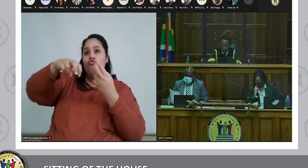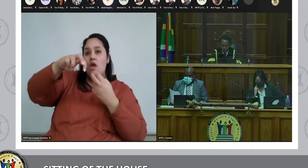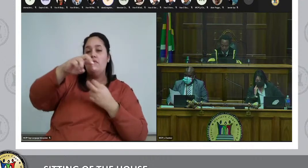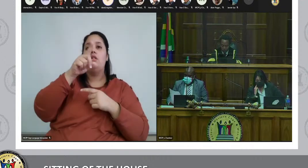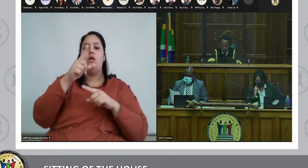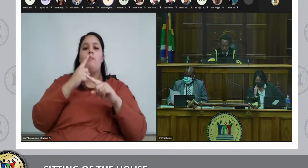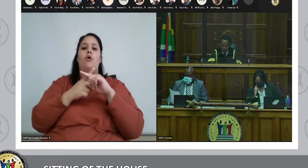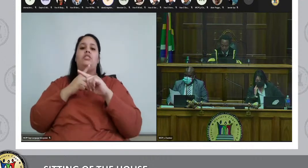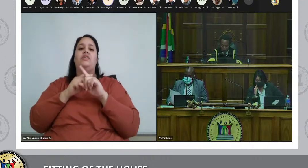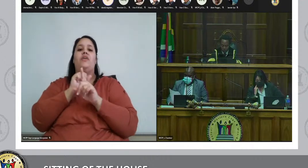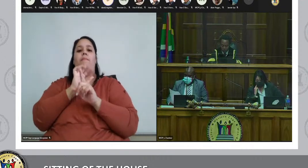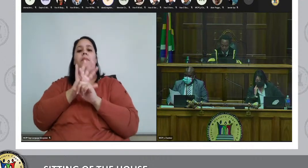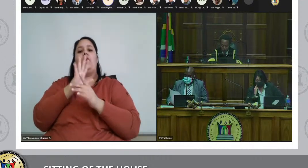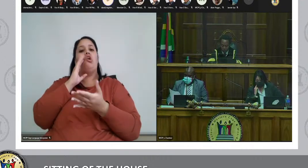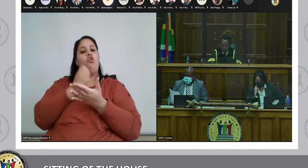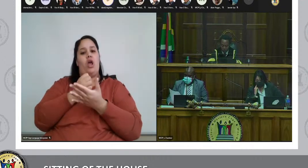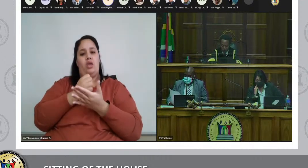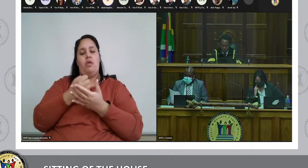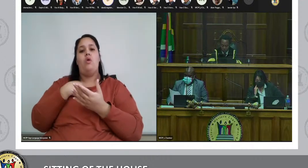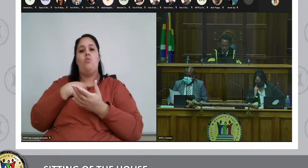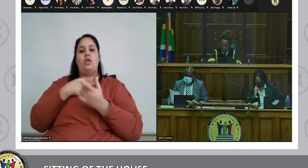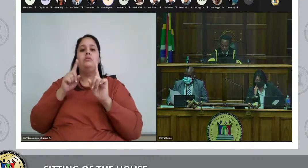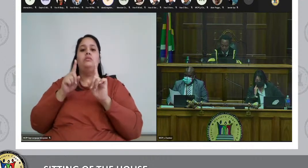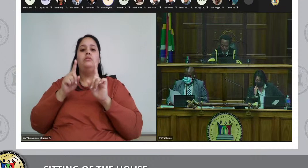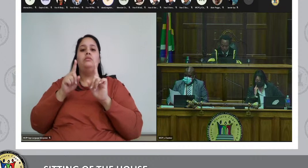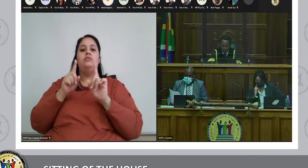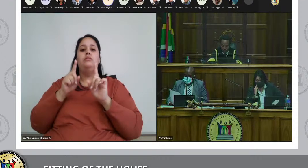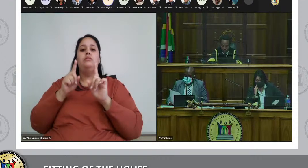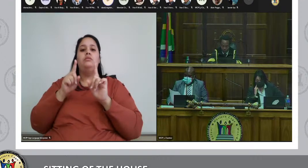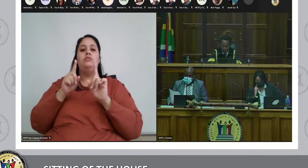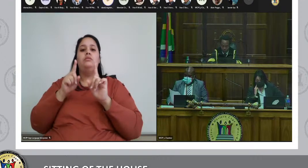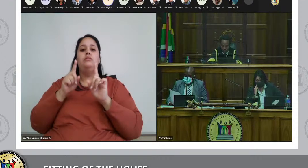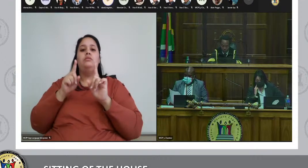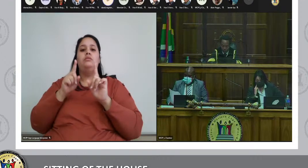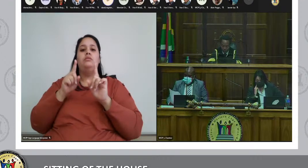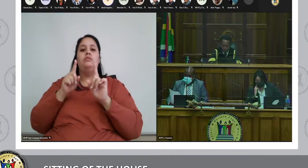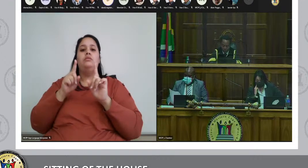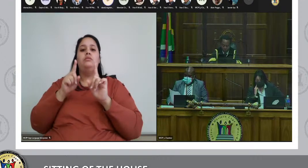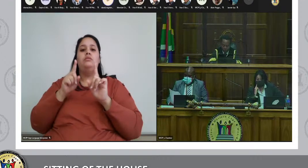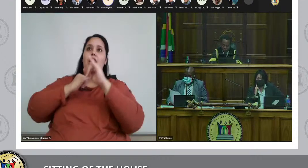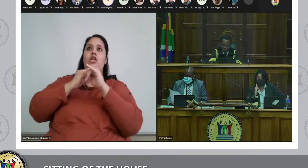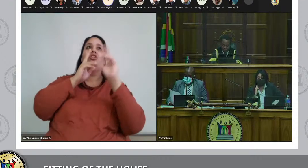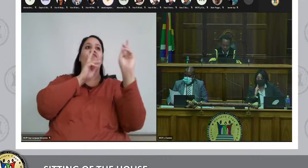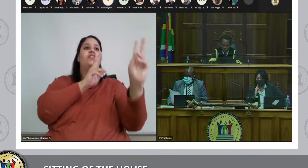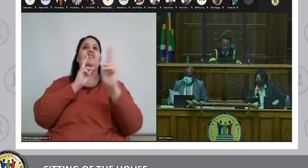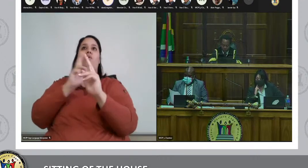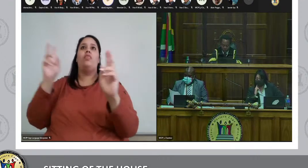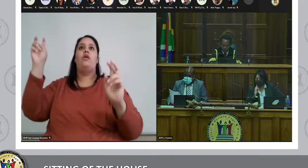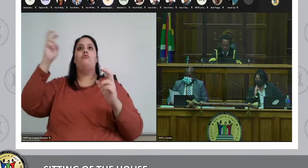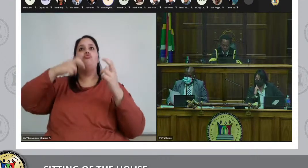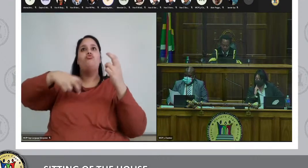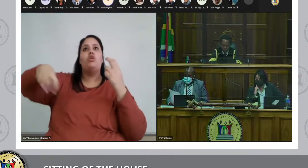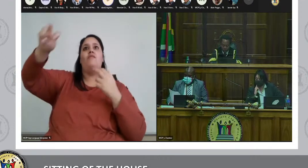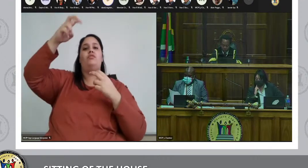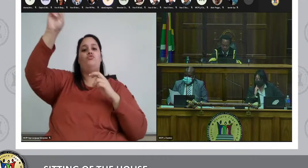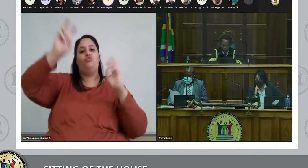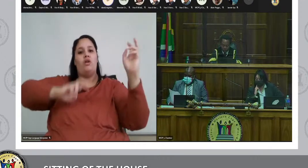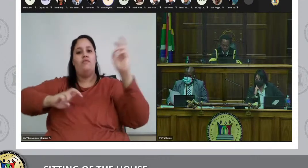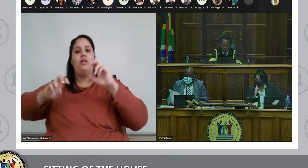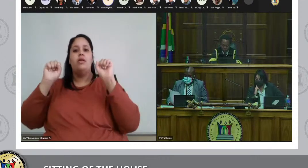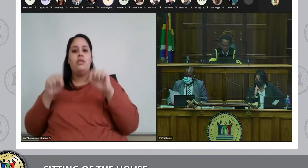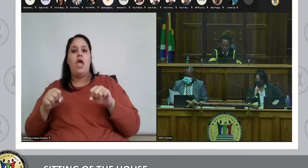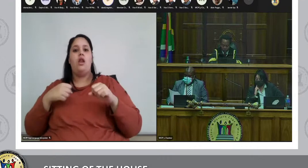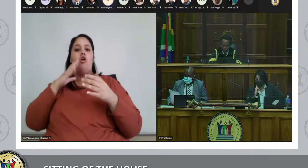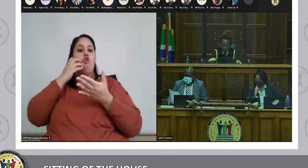economy. And of course, we will be ready to welcome back our international visitors when they are able to travel so that we can rebuild